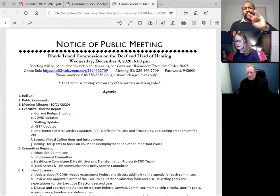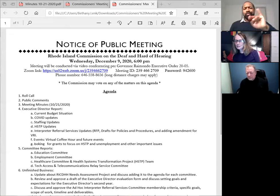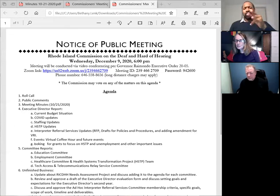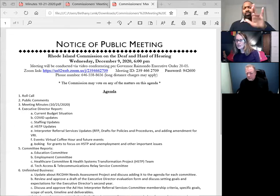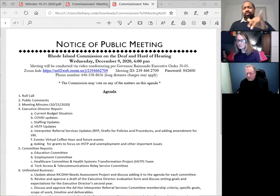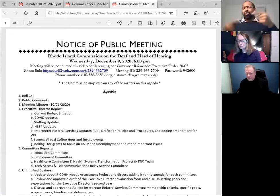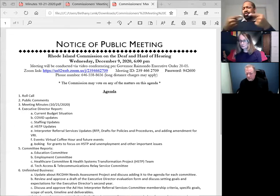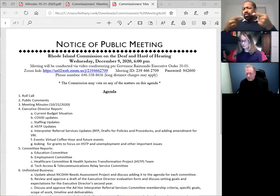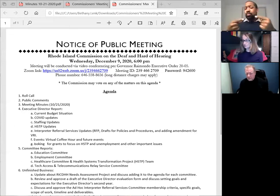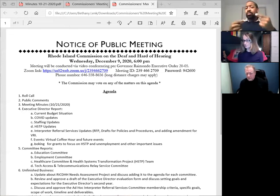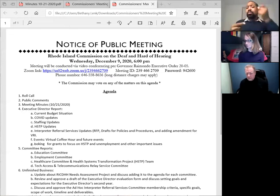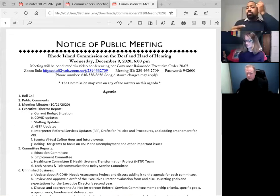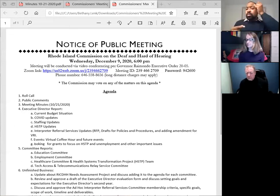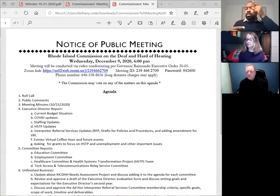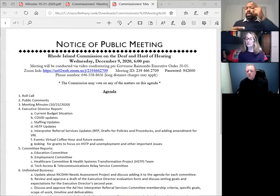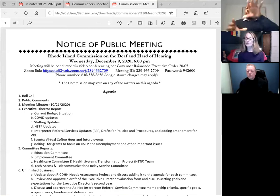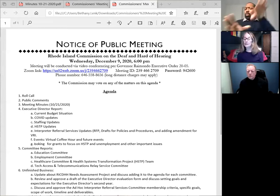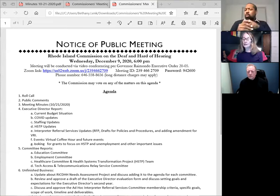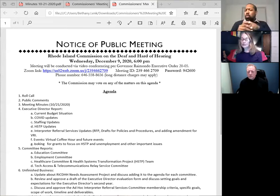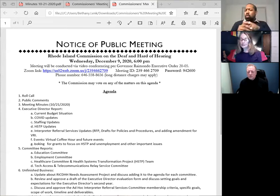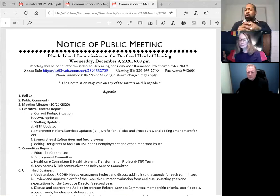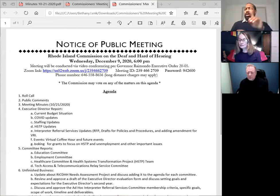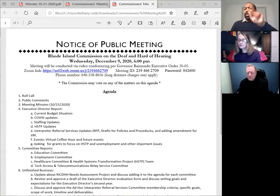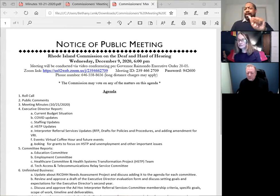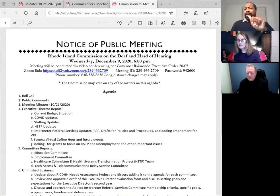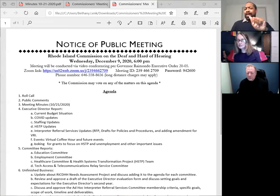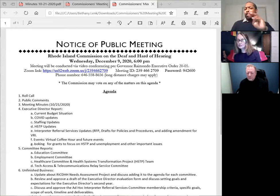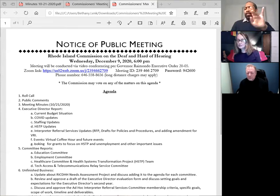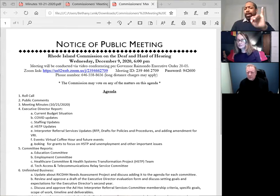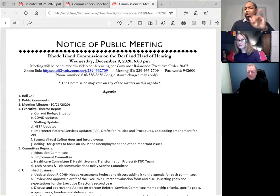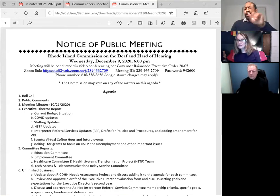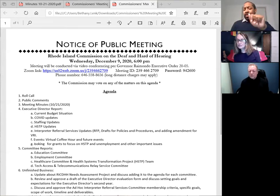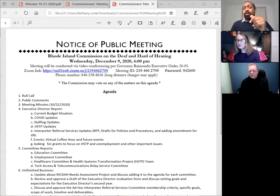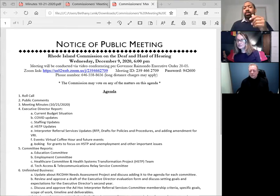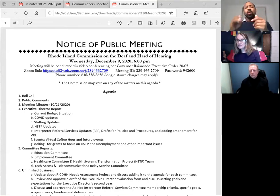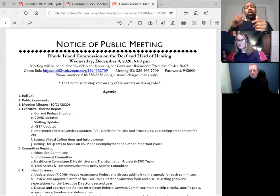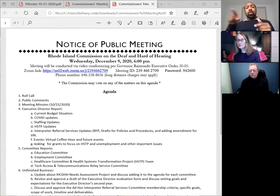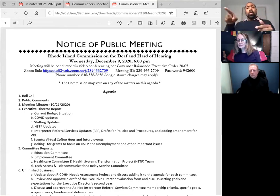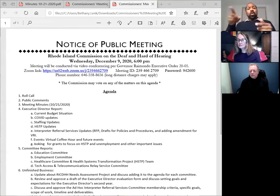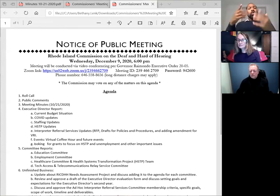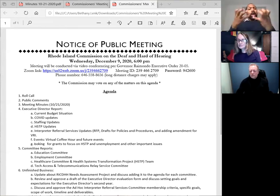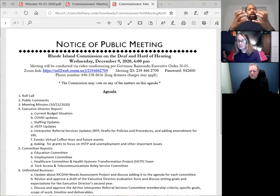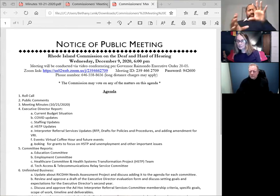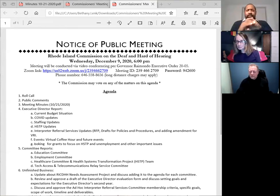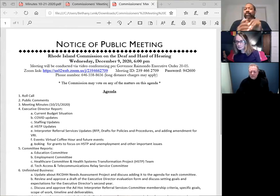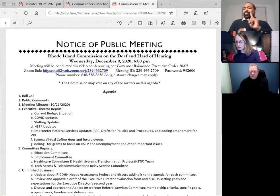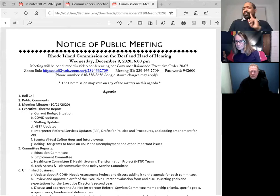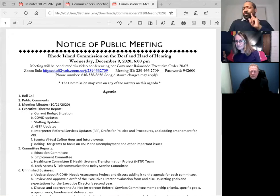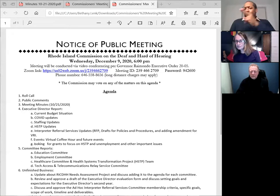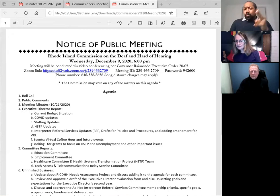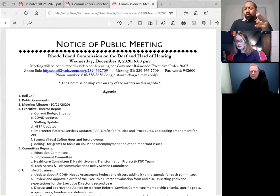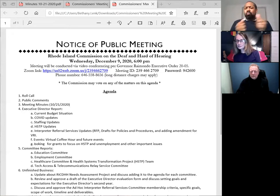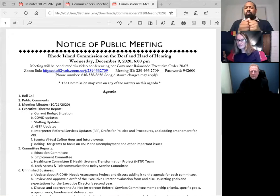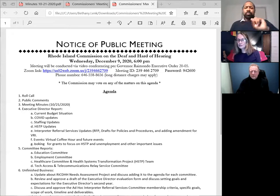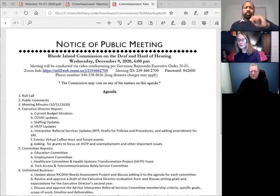on spinal cord injuries. And interestingly, she's including disabled people in